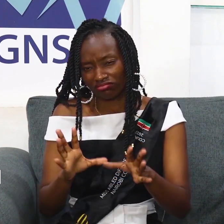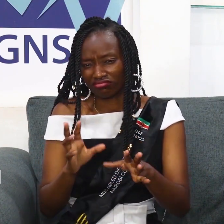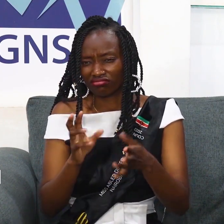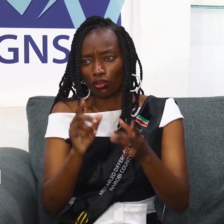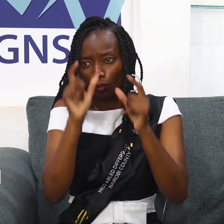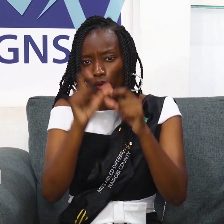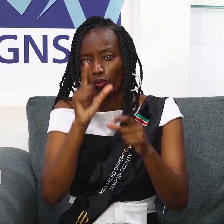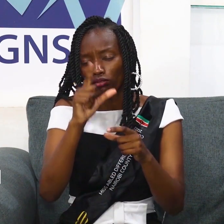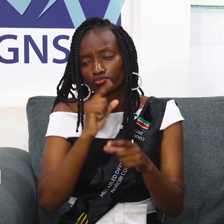We had a male teacher.